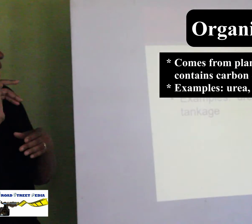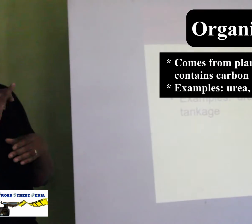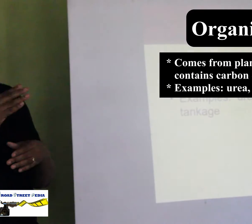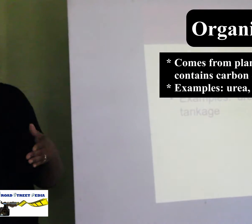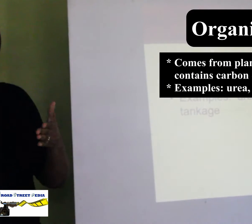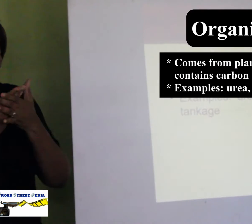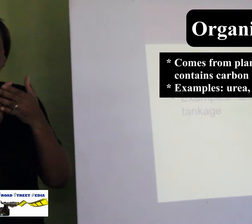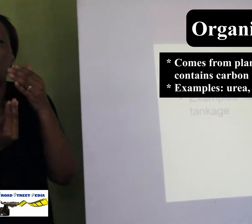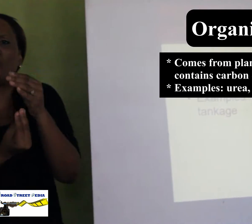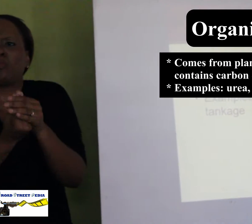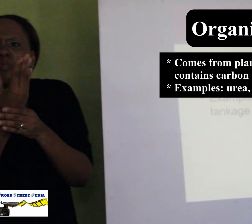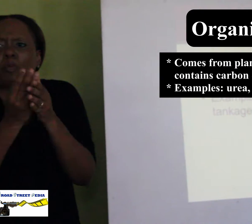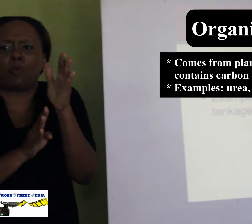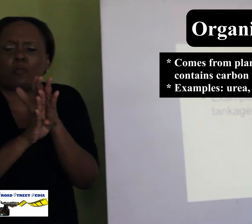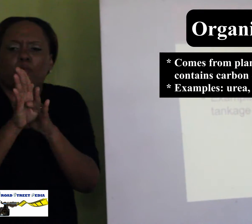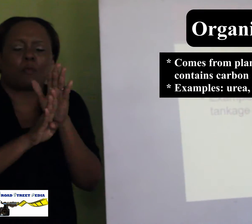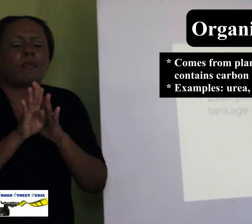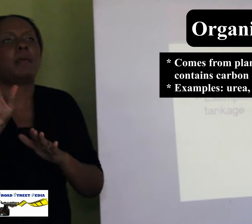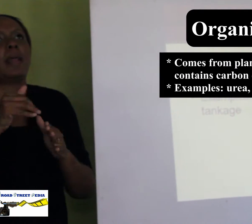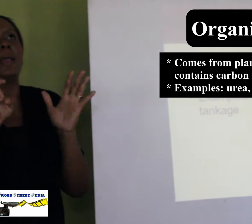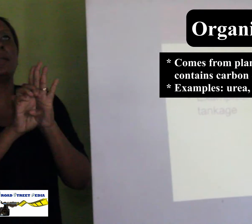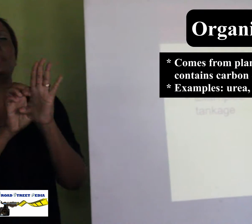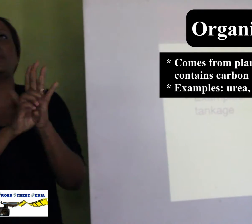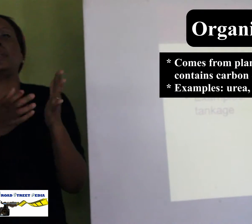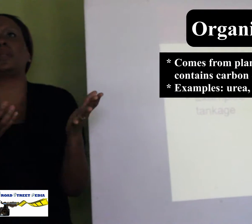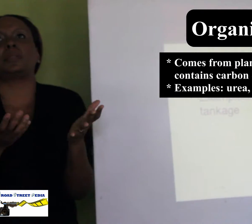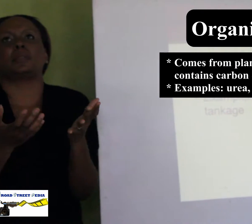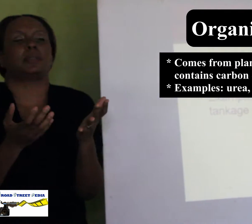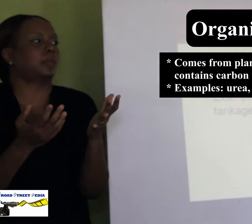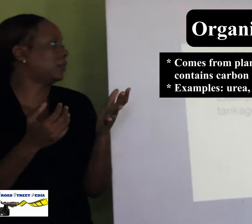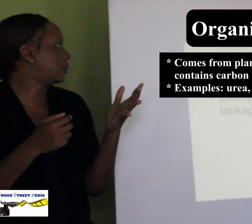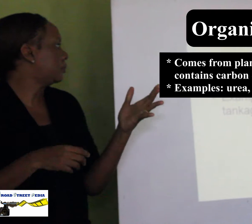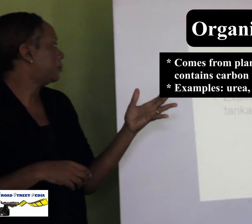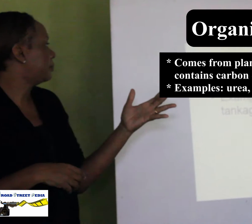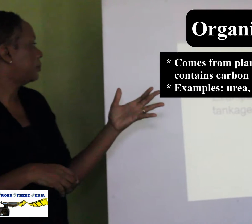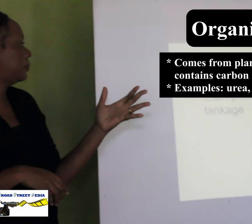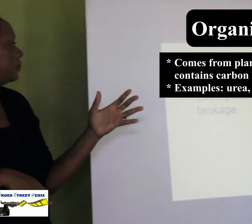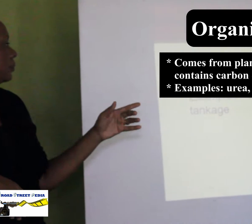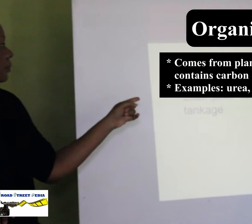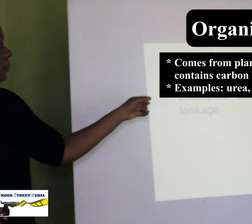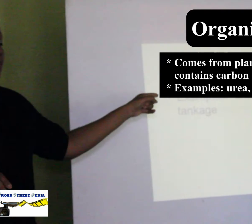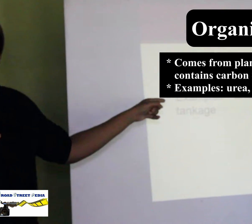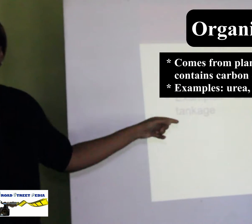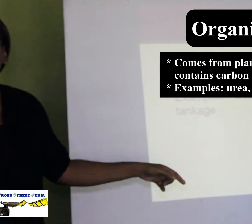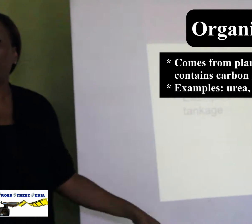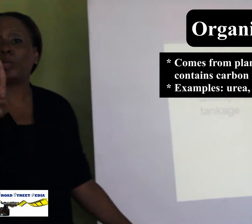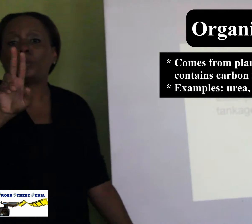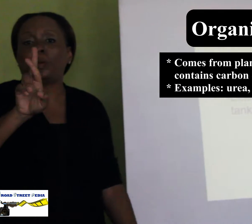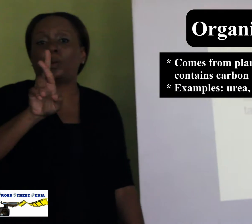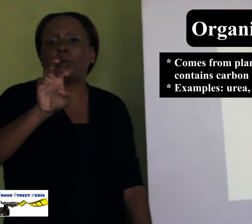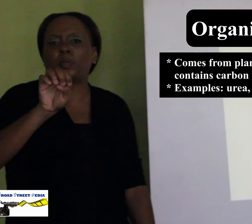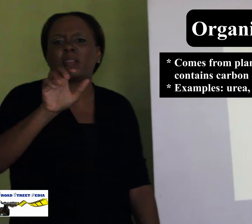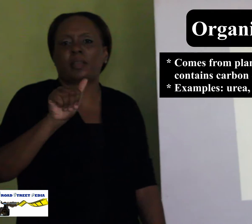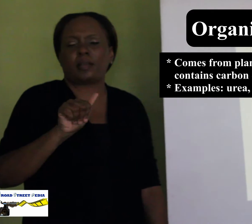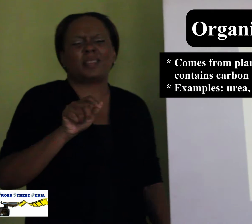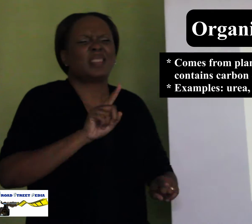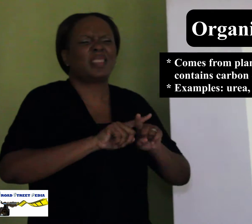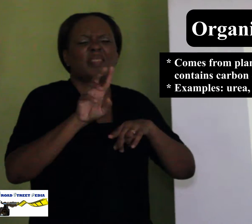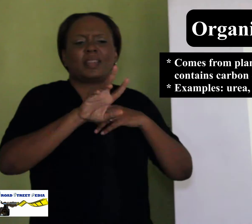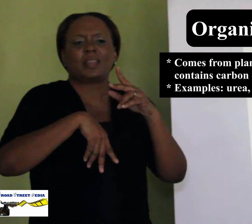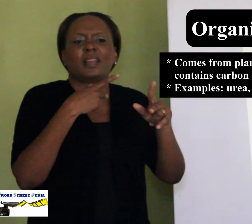growth. Example would be some like urea, and these are fertilizers that you